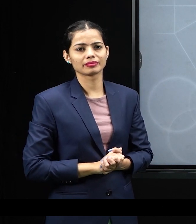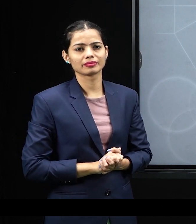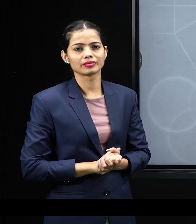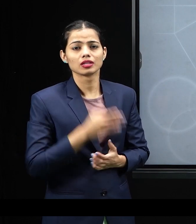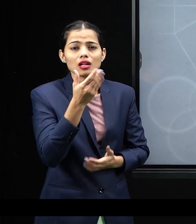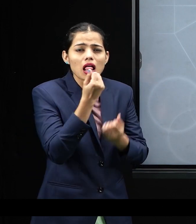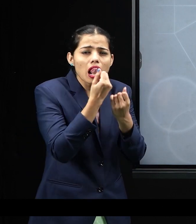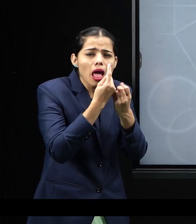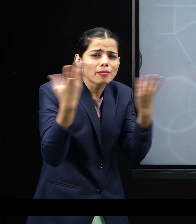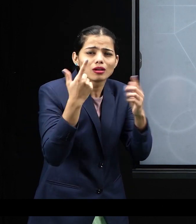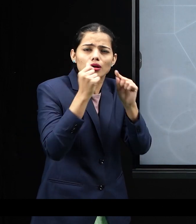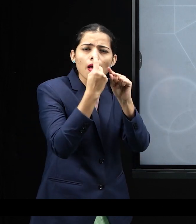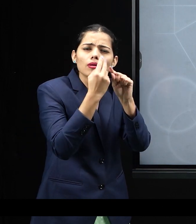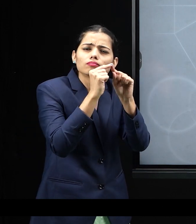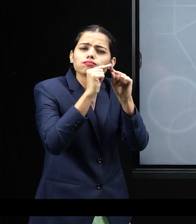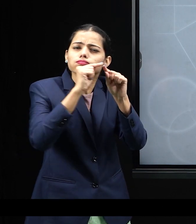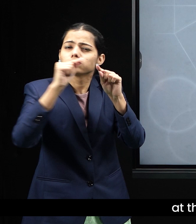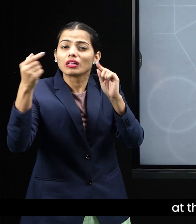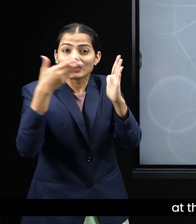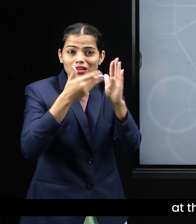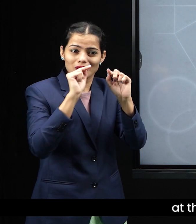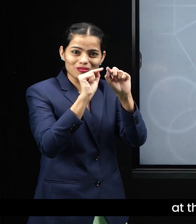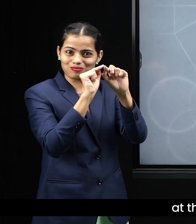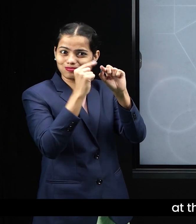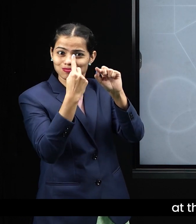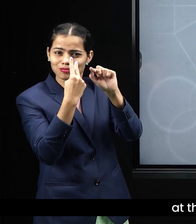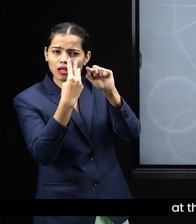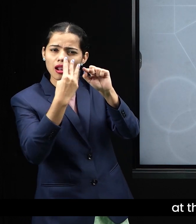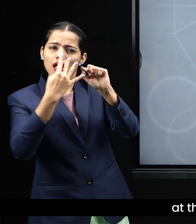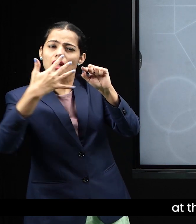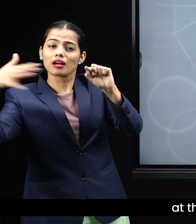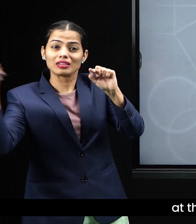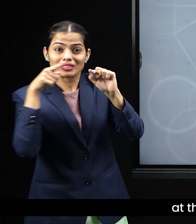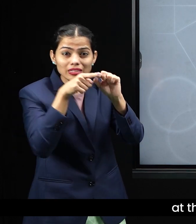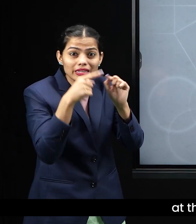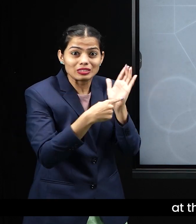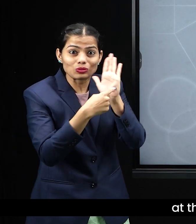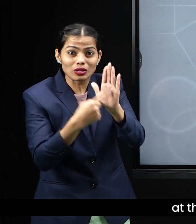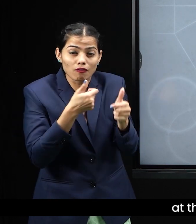it. The number line at this stage may be given as follows.